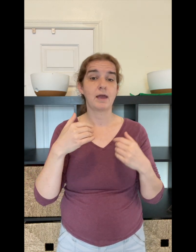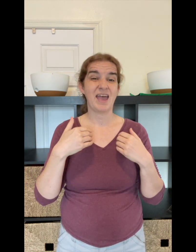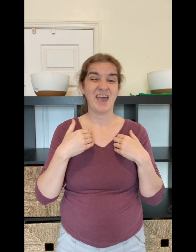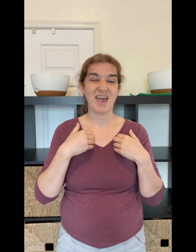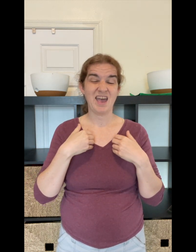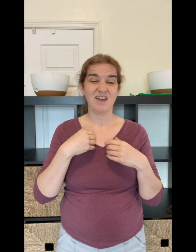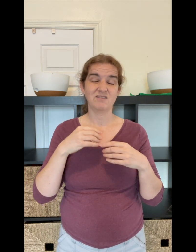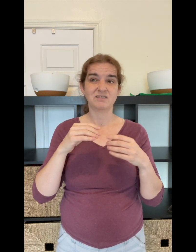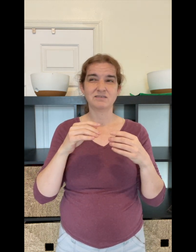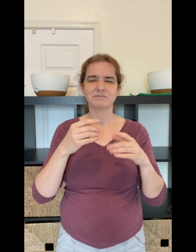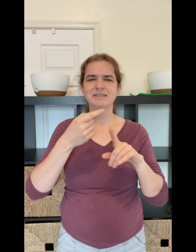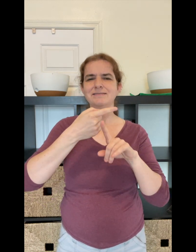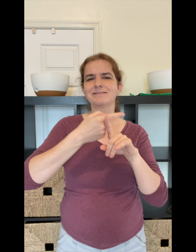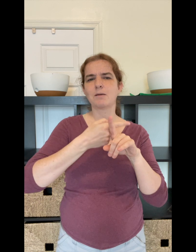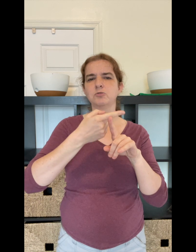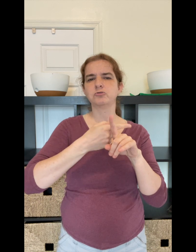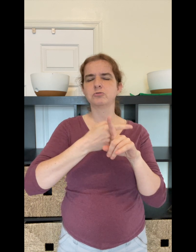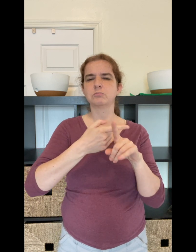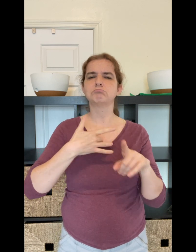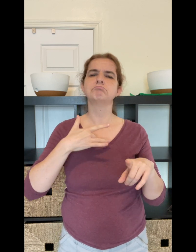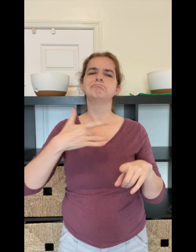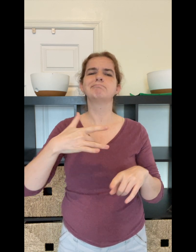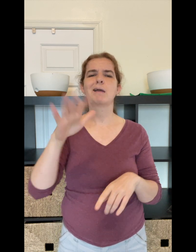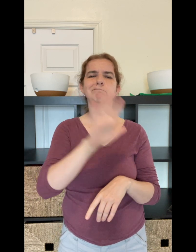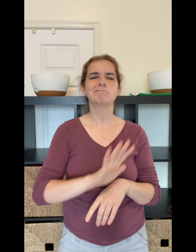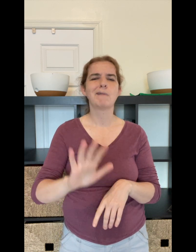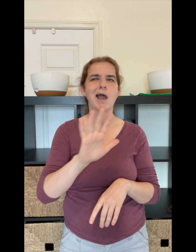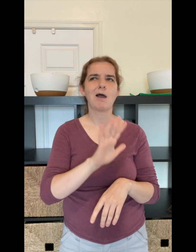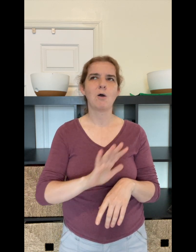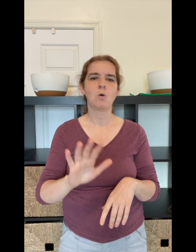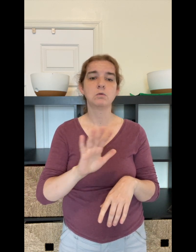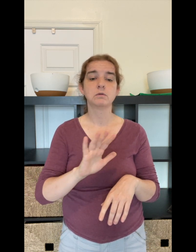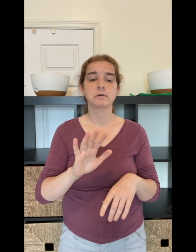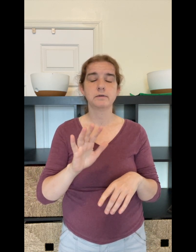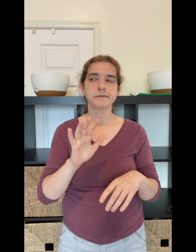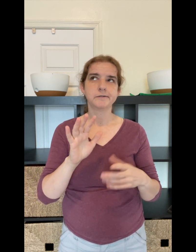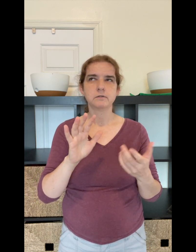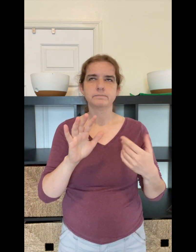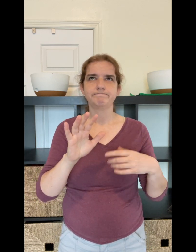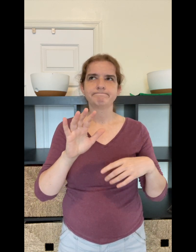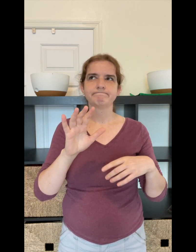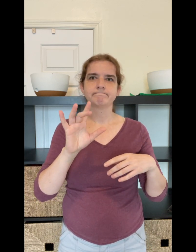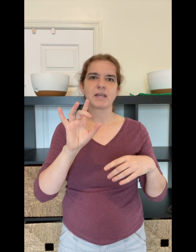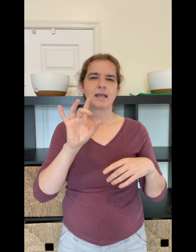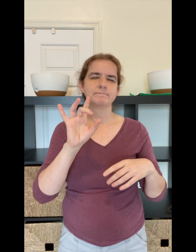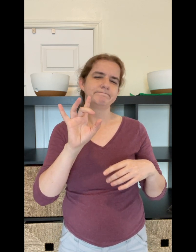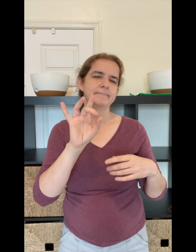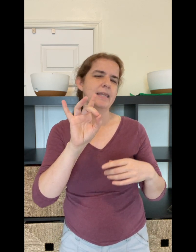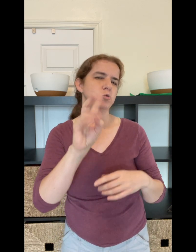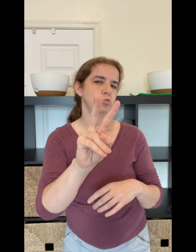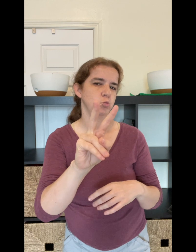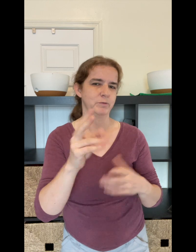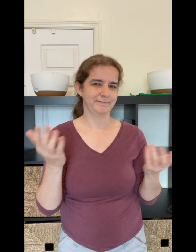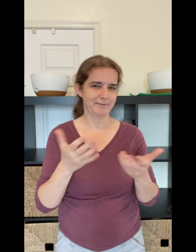this is 2024, and the temperature tends to be about,